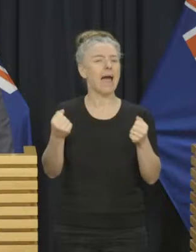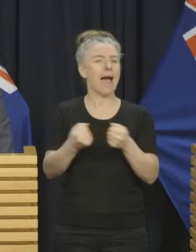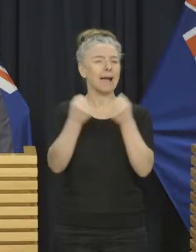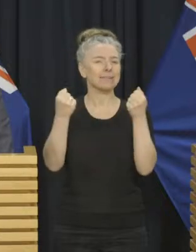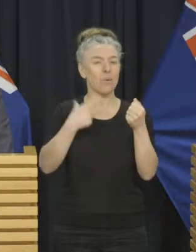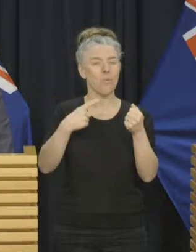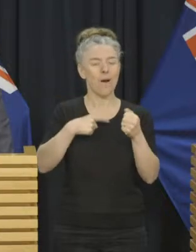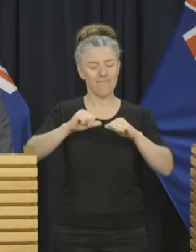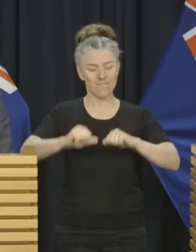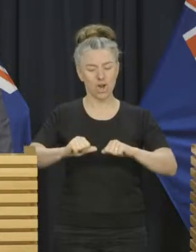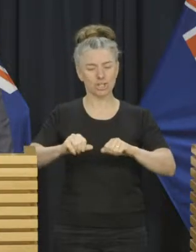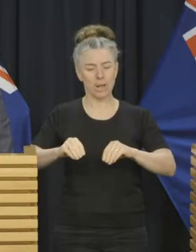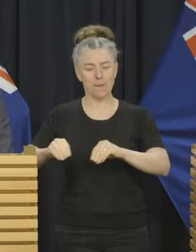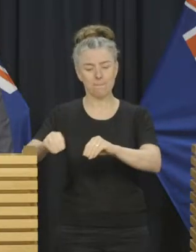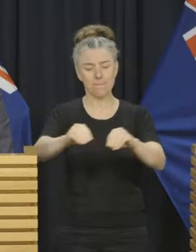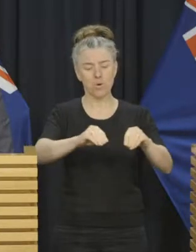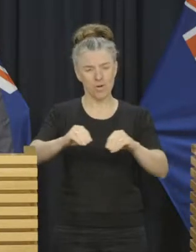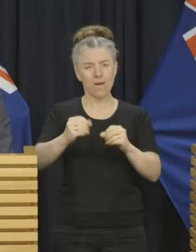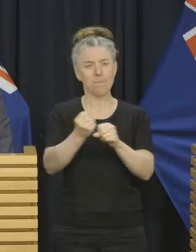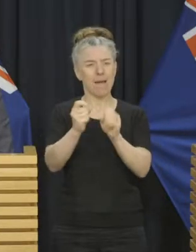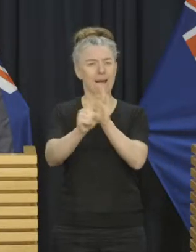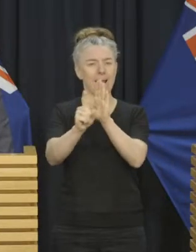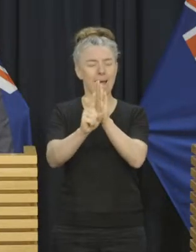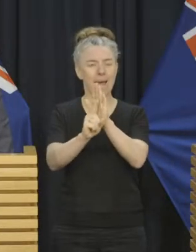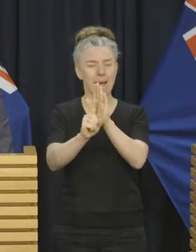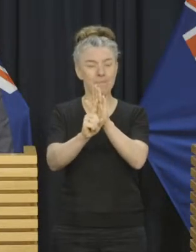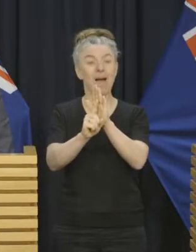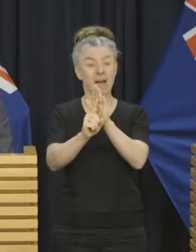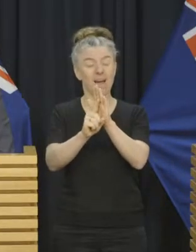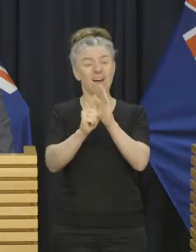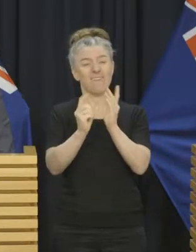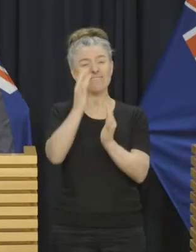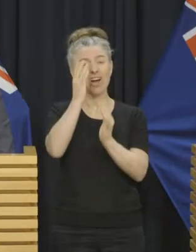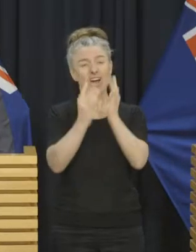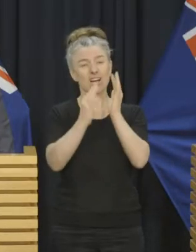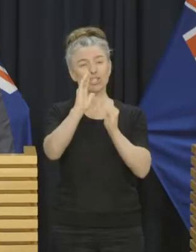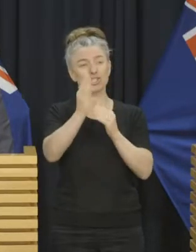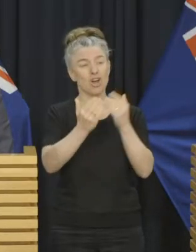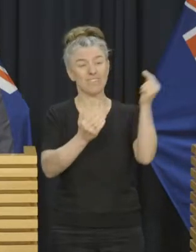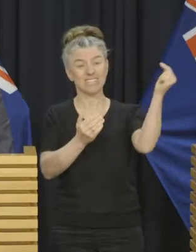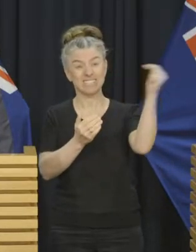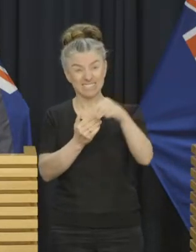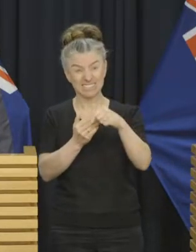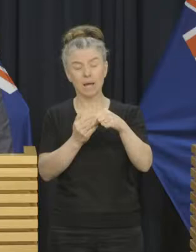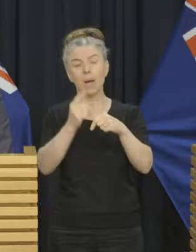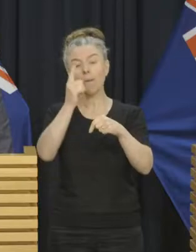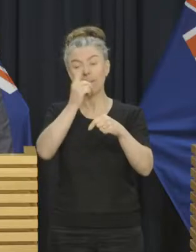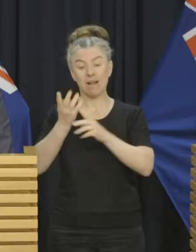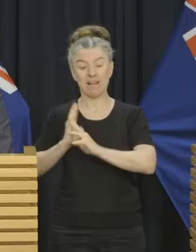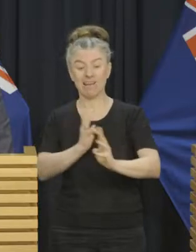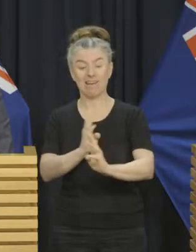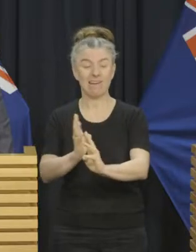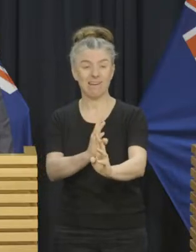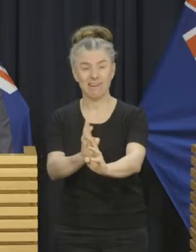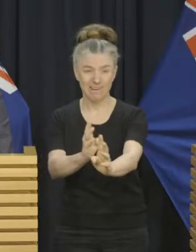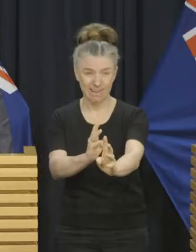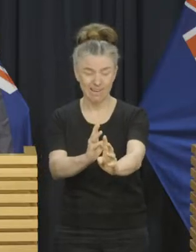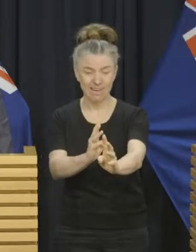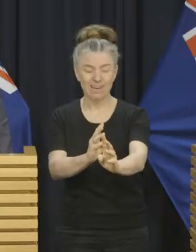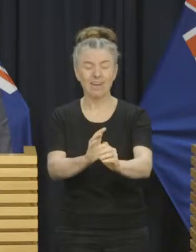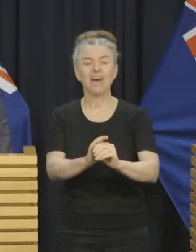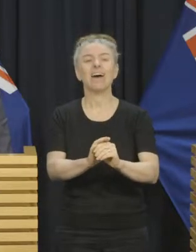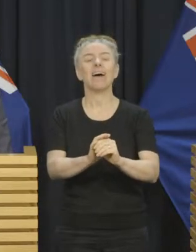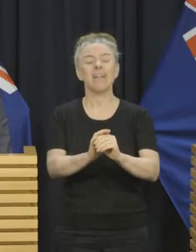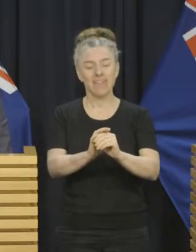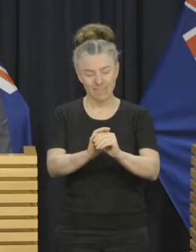moved. Fire and Emergency New Zealand responded, and the returnees were safely evacuated to the designated assembly point whilst also